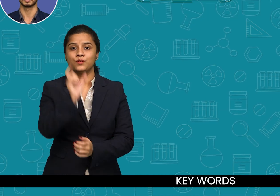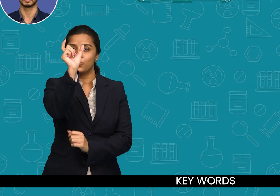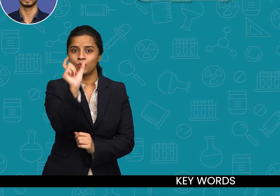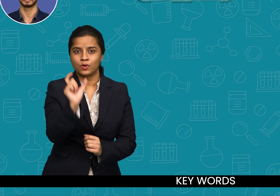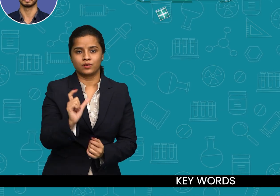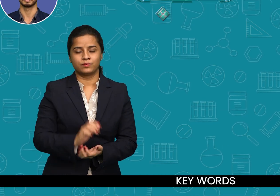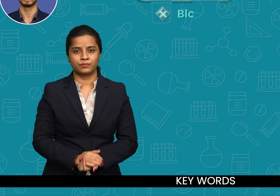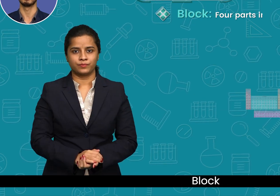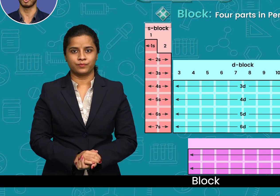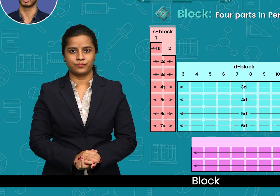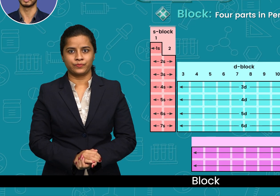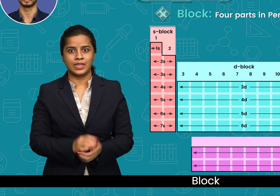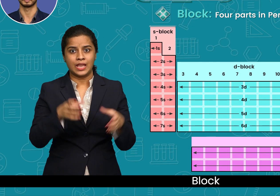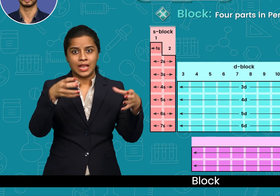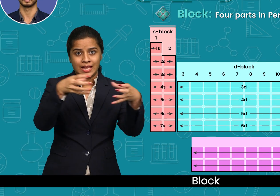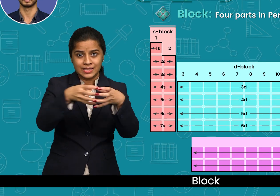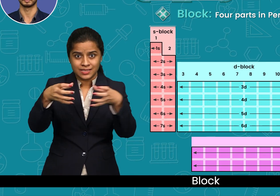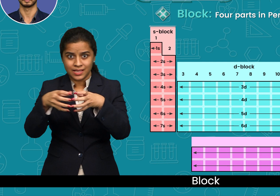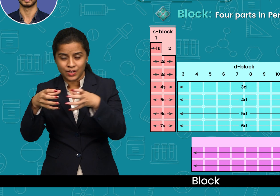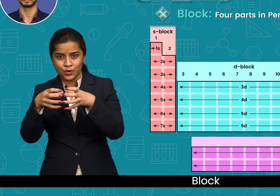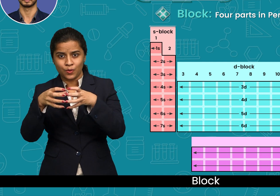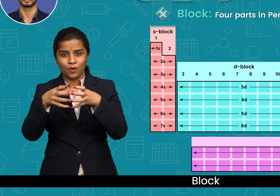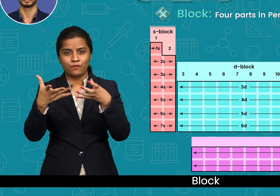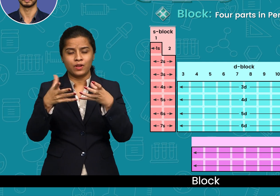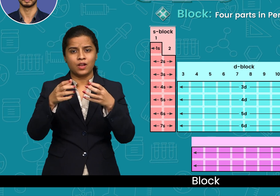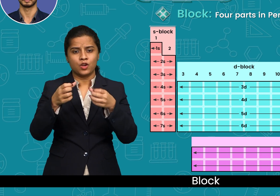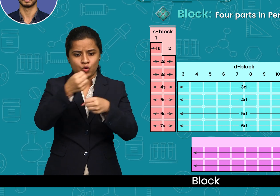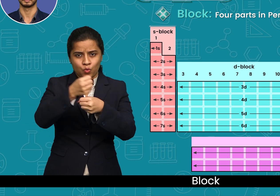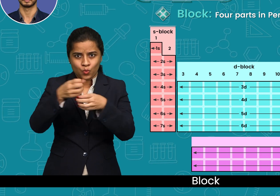Keywords: block,